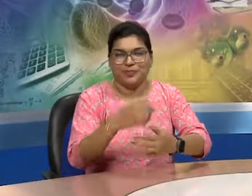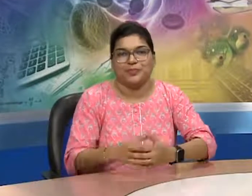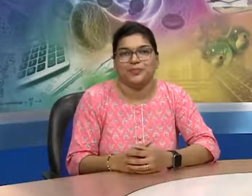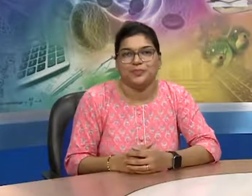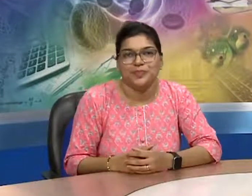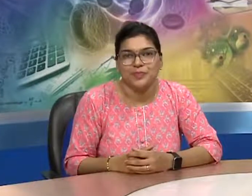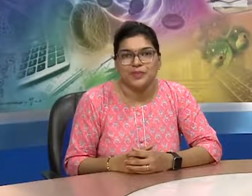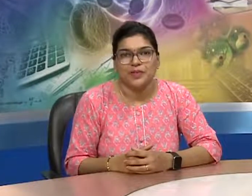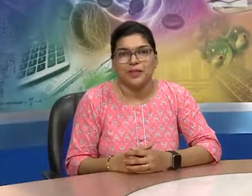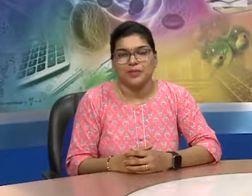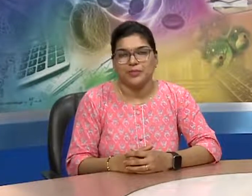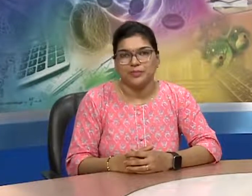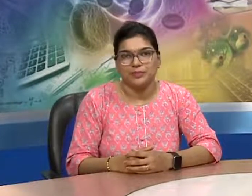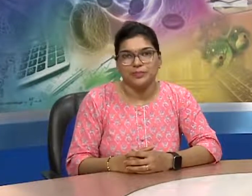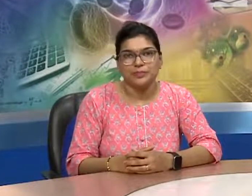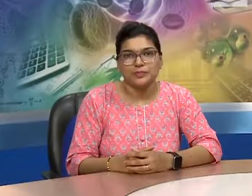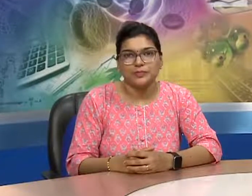like ocean or water.